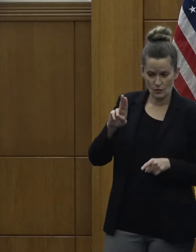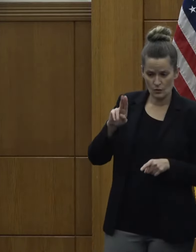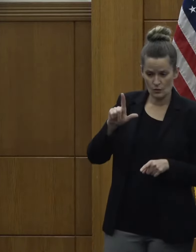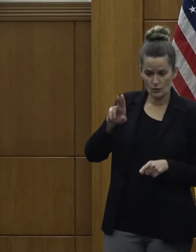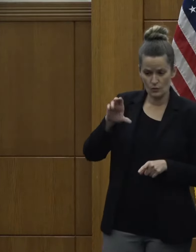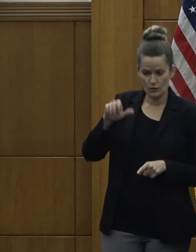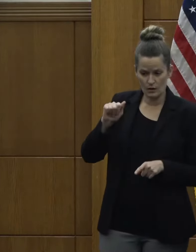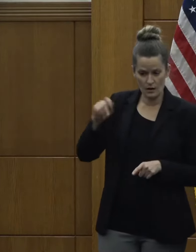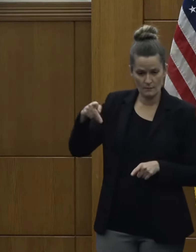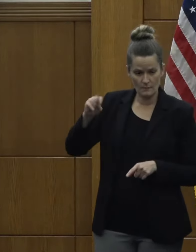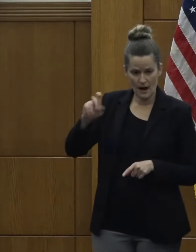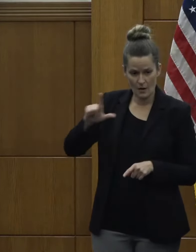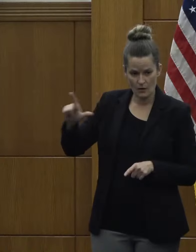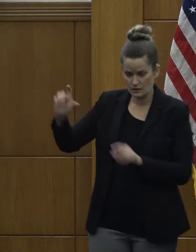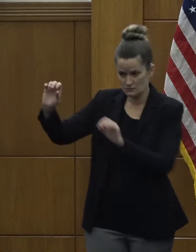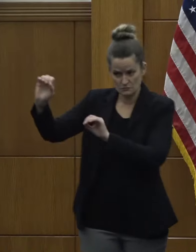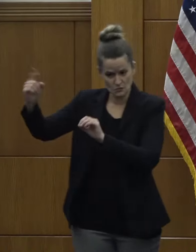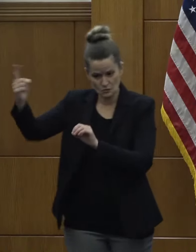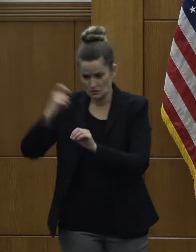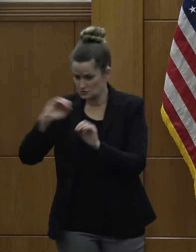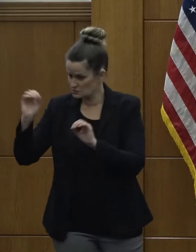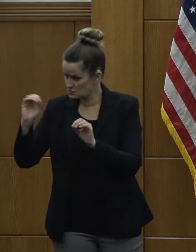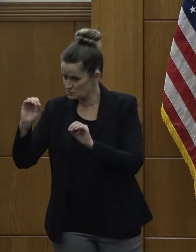Elizabeth Byer.